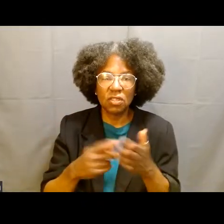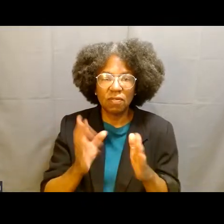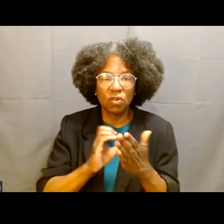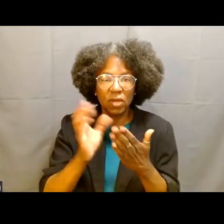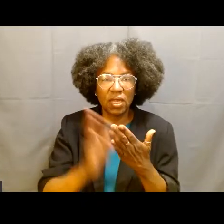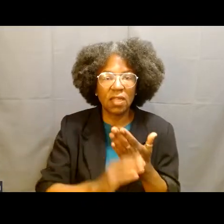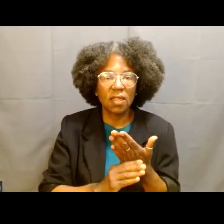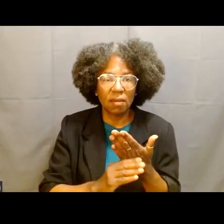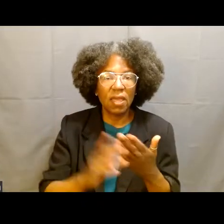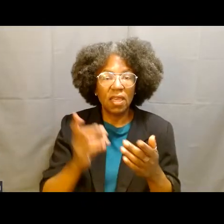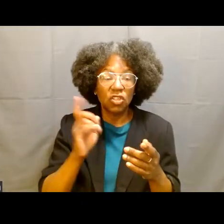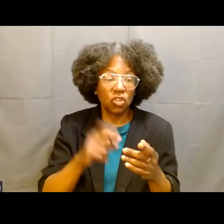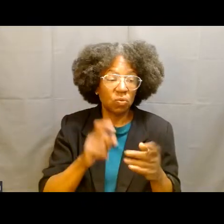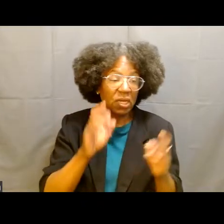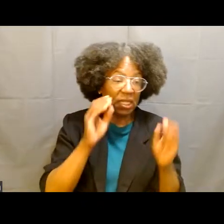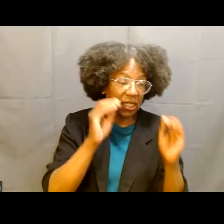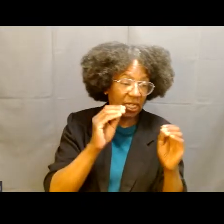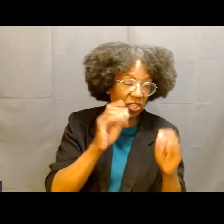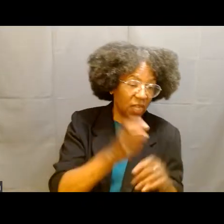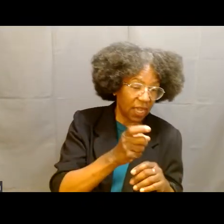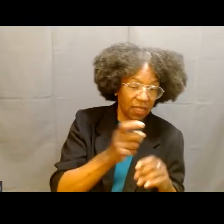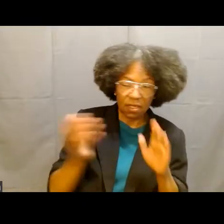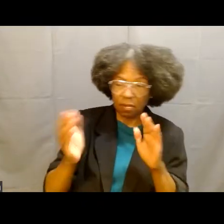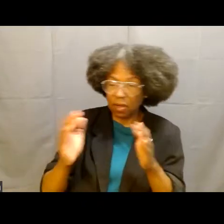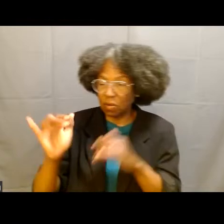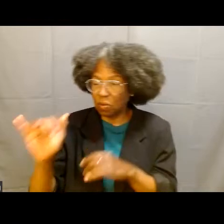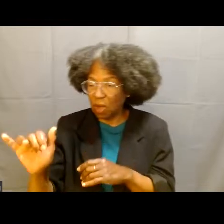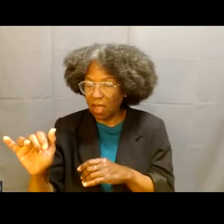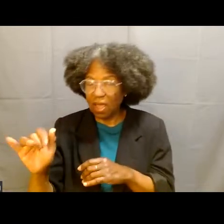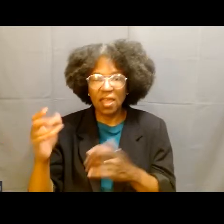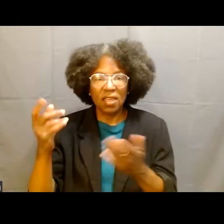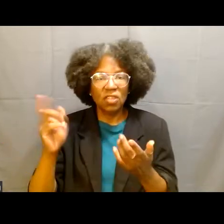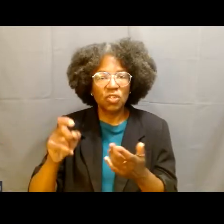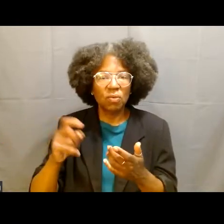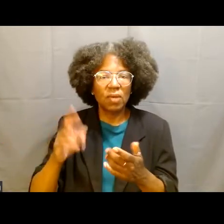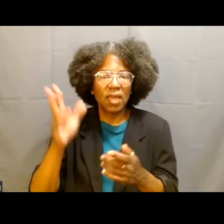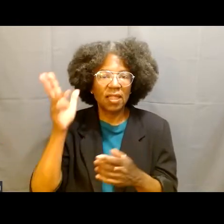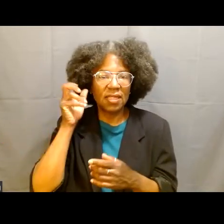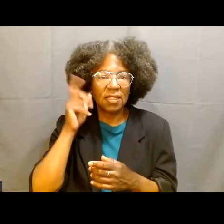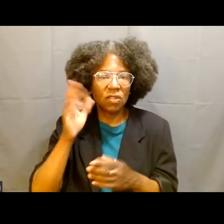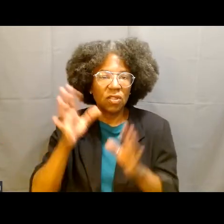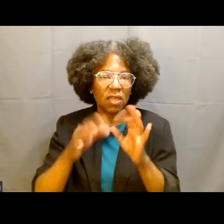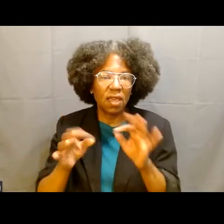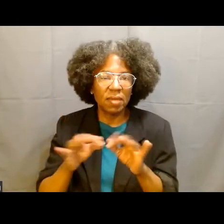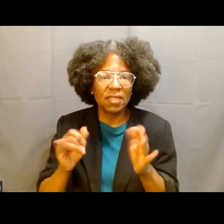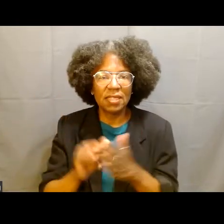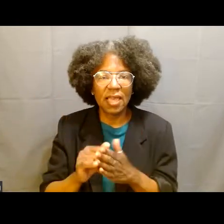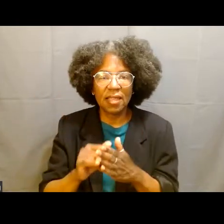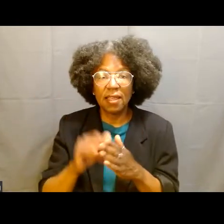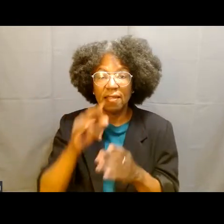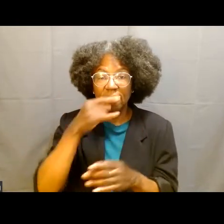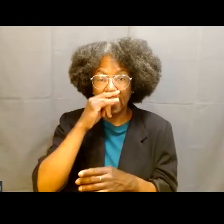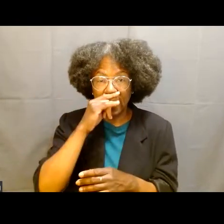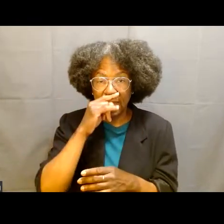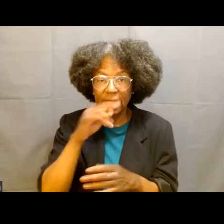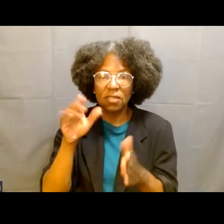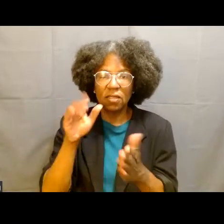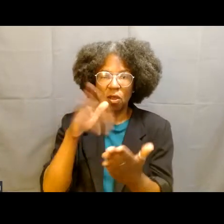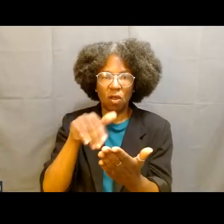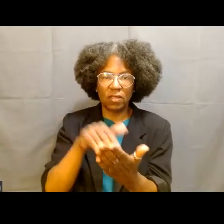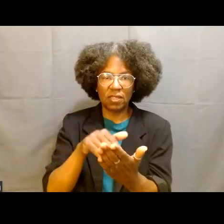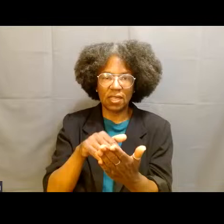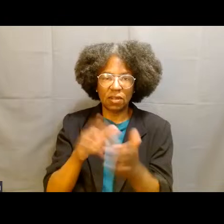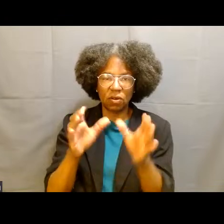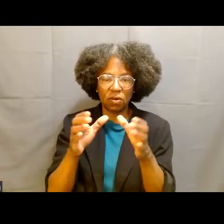versus Y, and listening to the comments earlier, what it really is the kids are the center, the students are the center, and how do we make